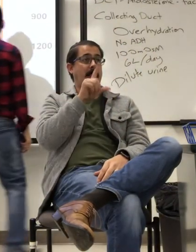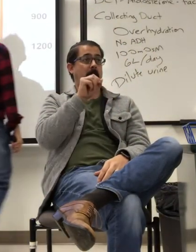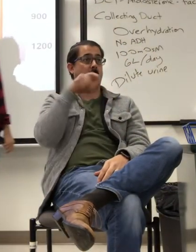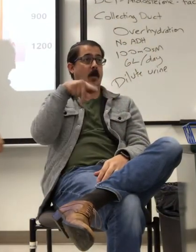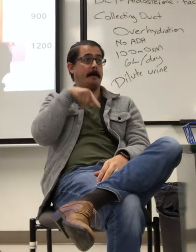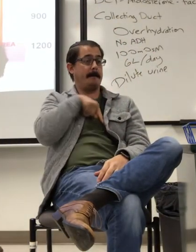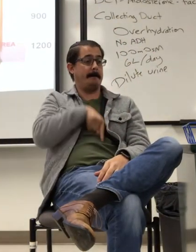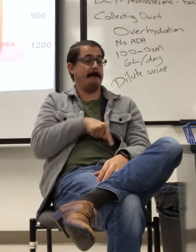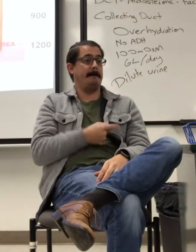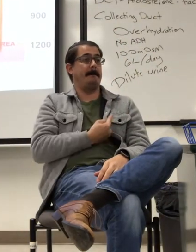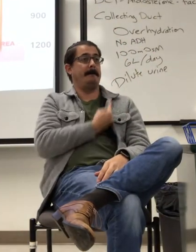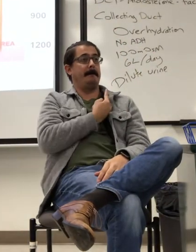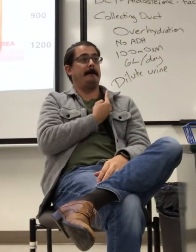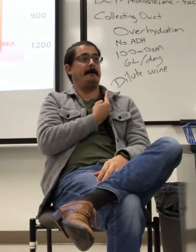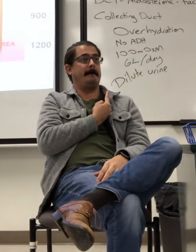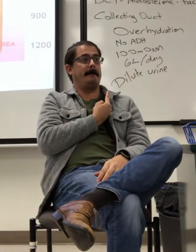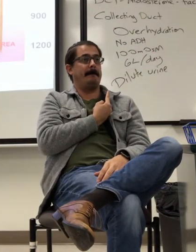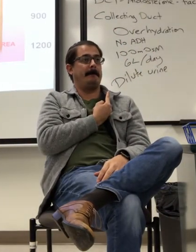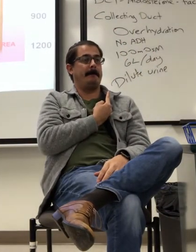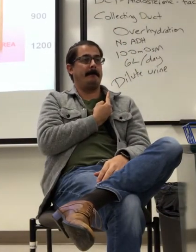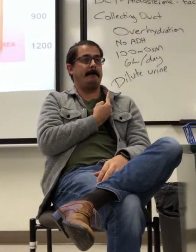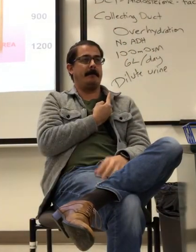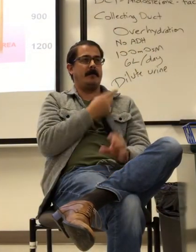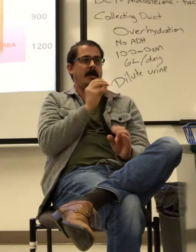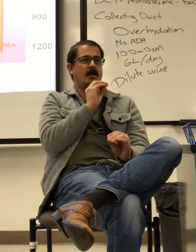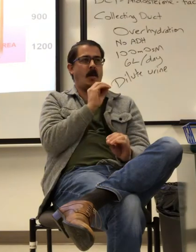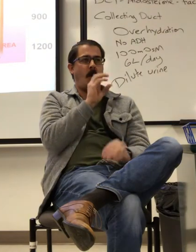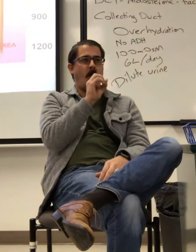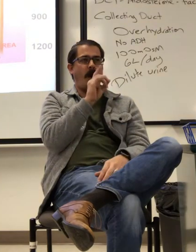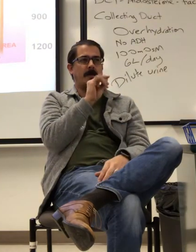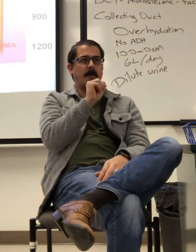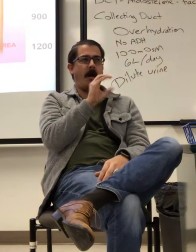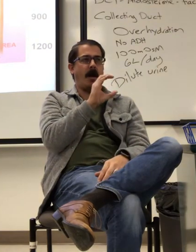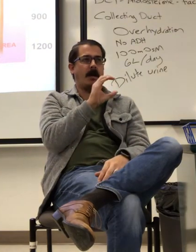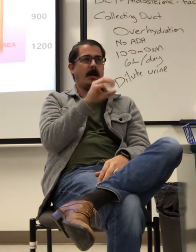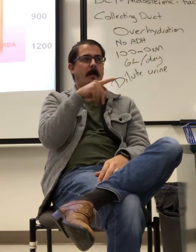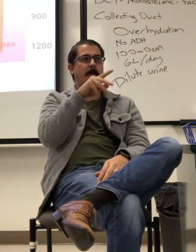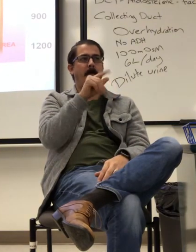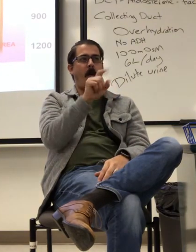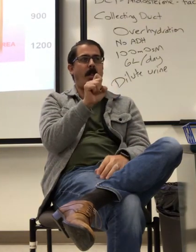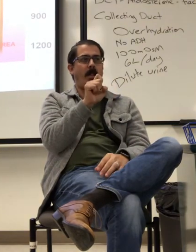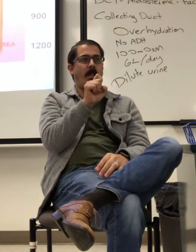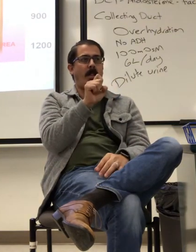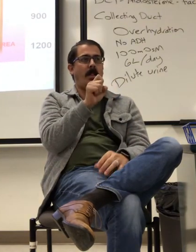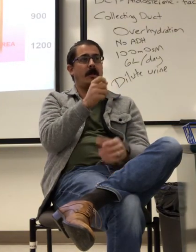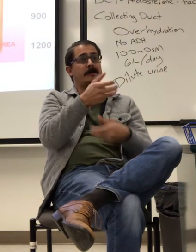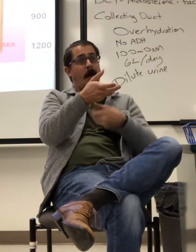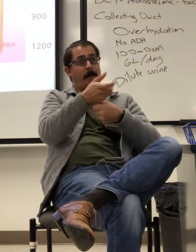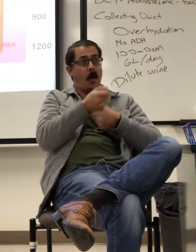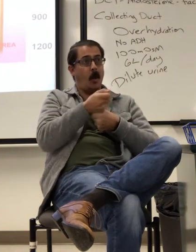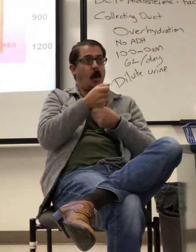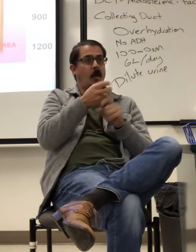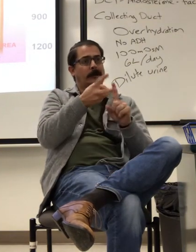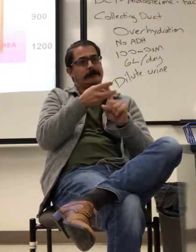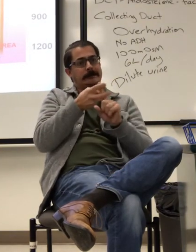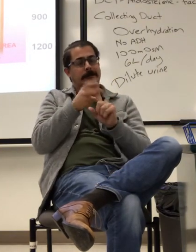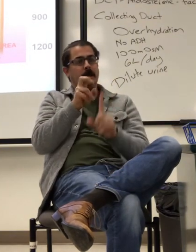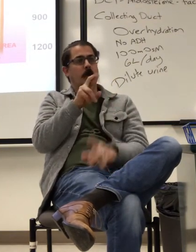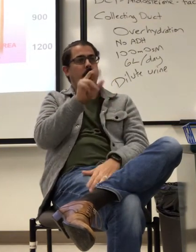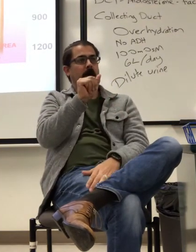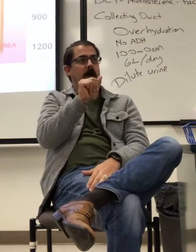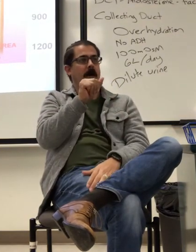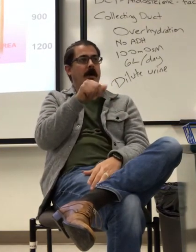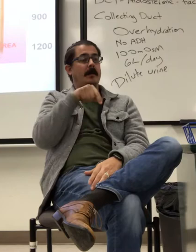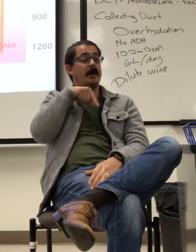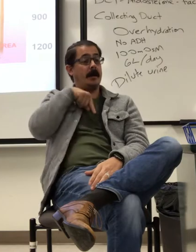it's up here in the cortical region, there's no osmotic pull to pull urea out. But as it